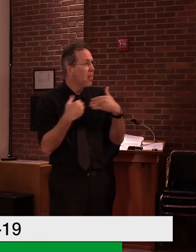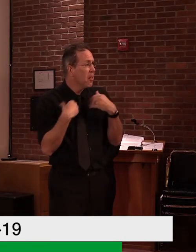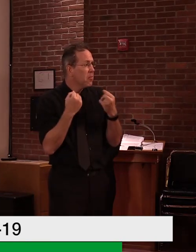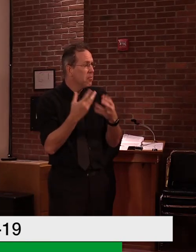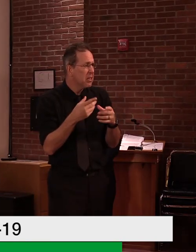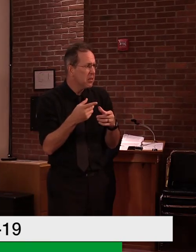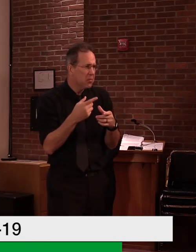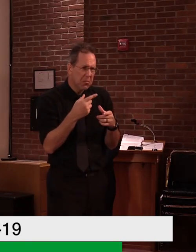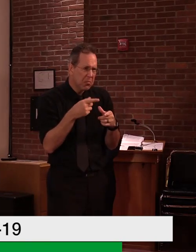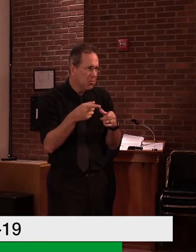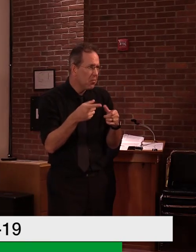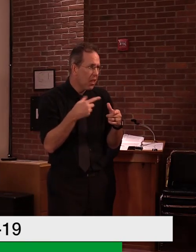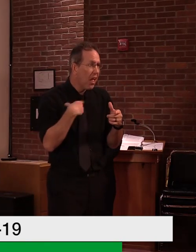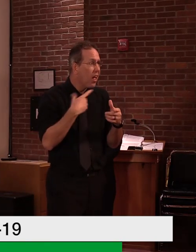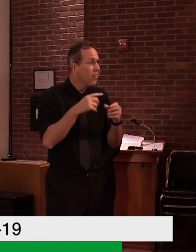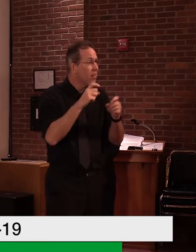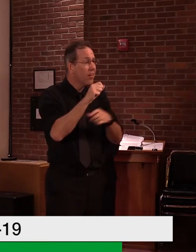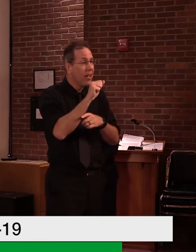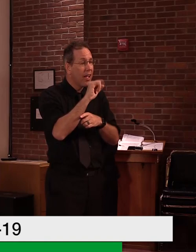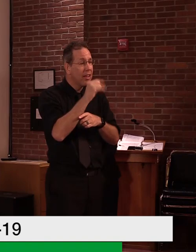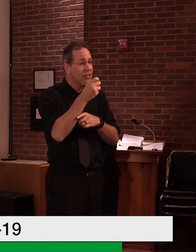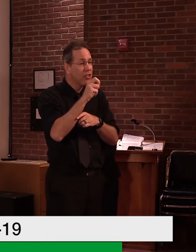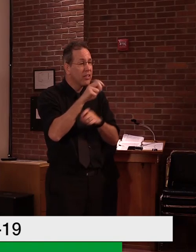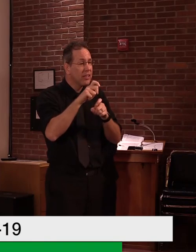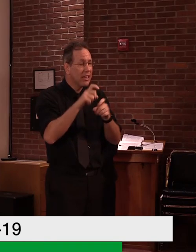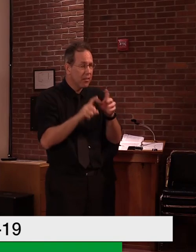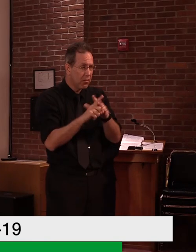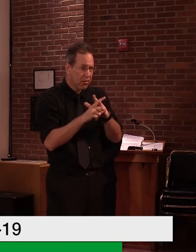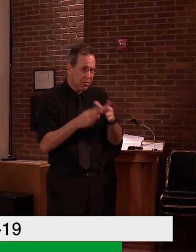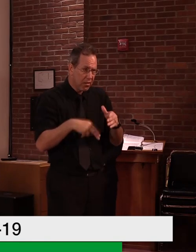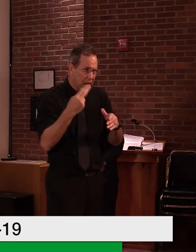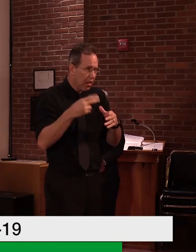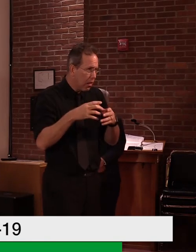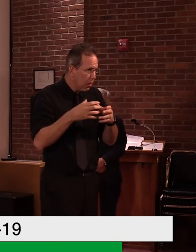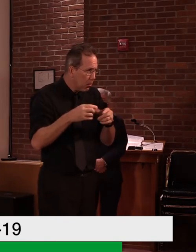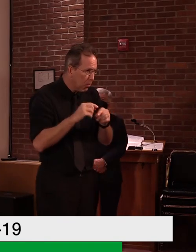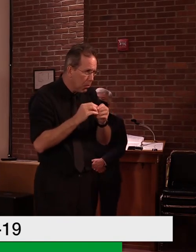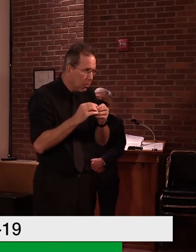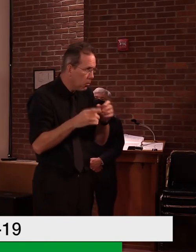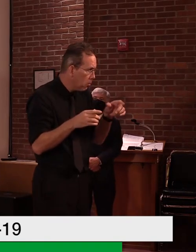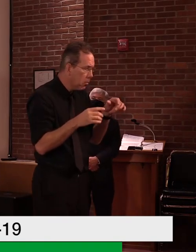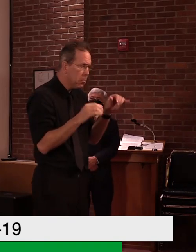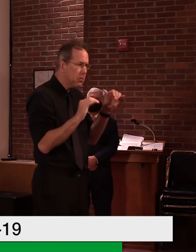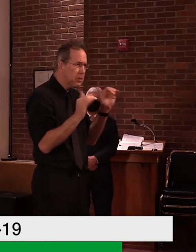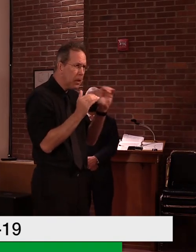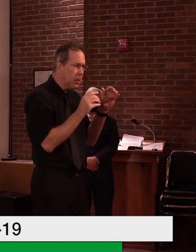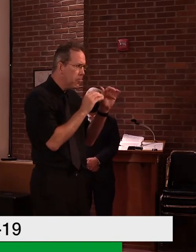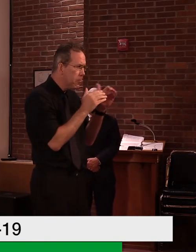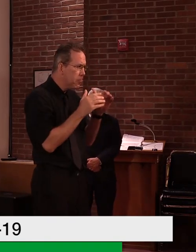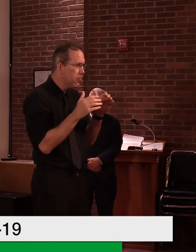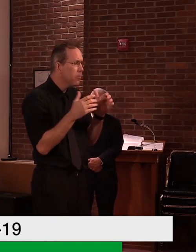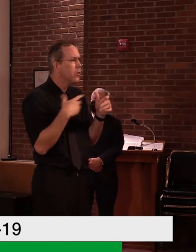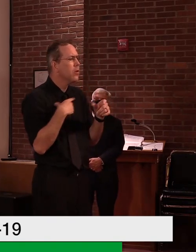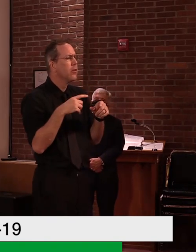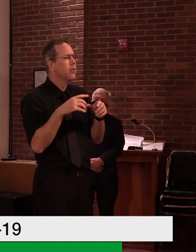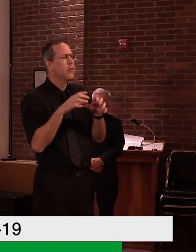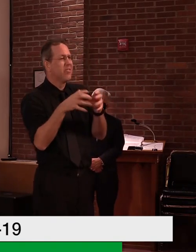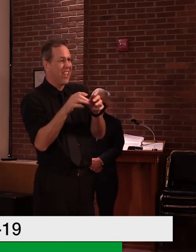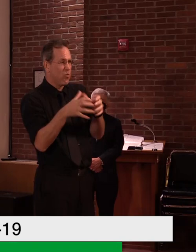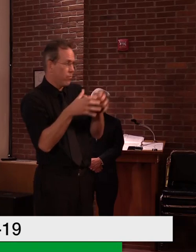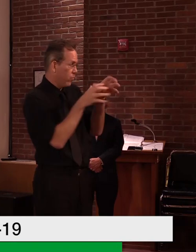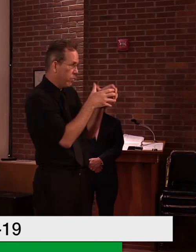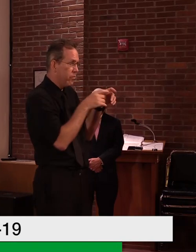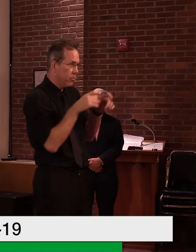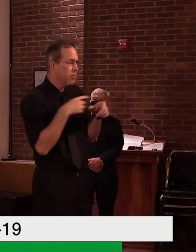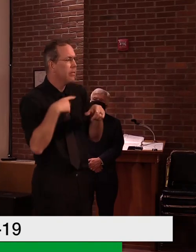who subsequently on PCR did not have the same level of positive tests. In our case, 52 out of